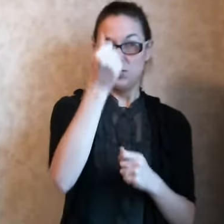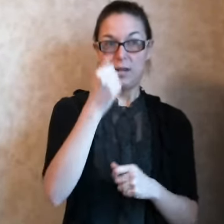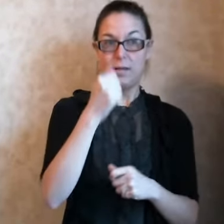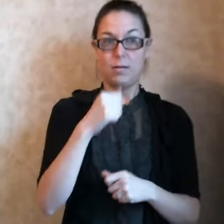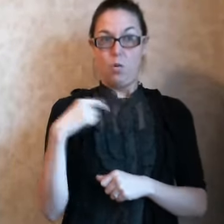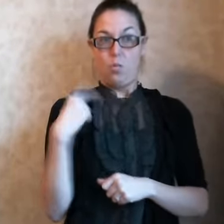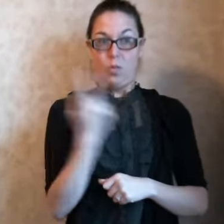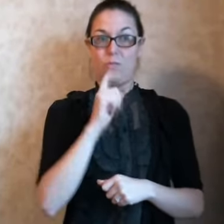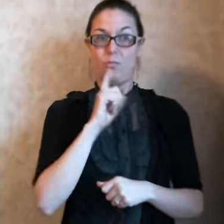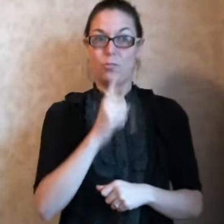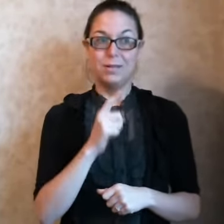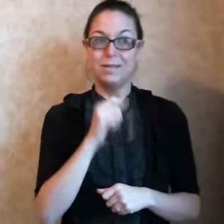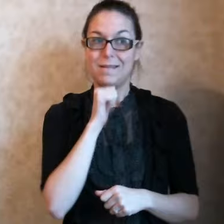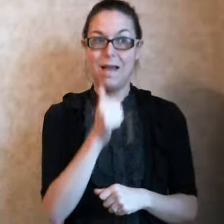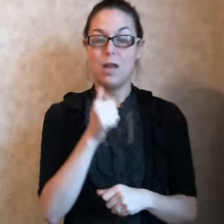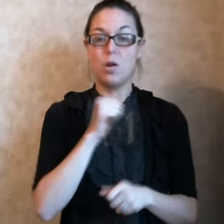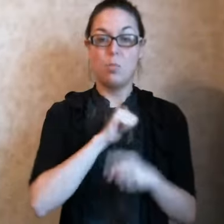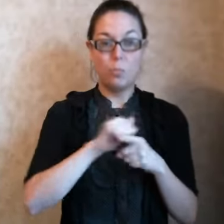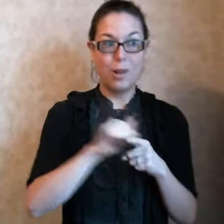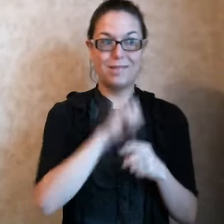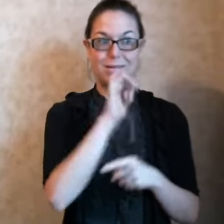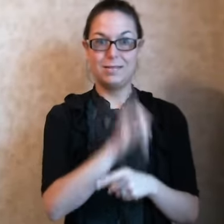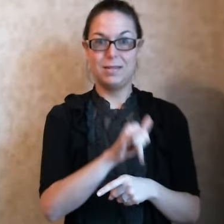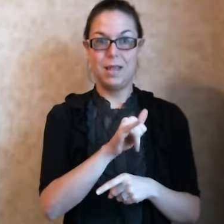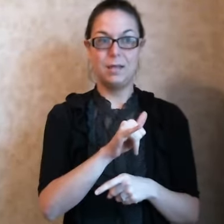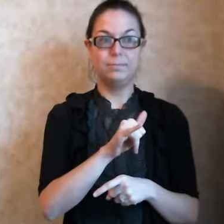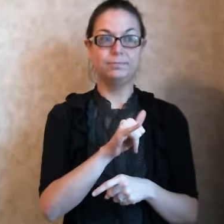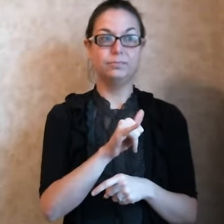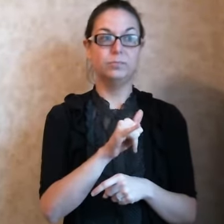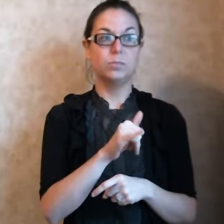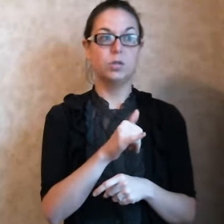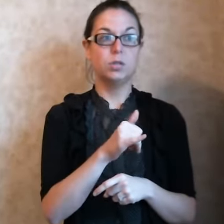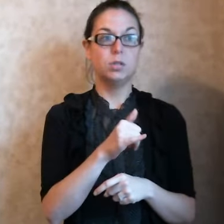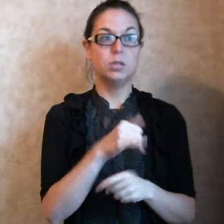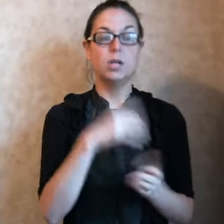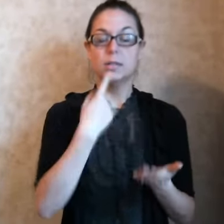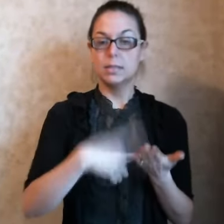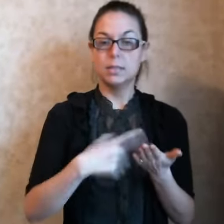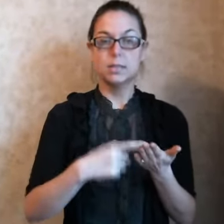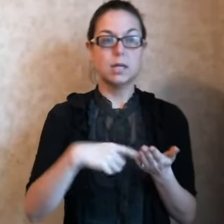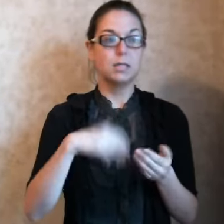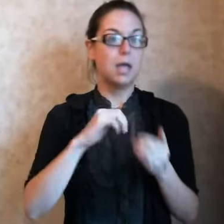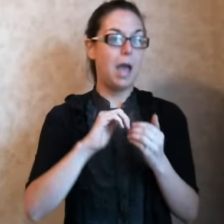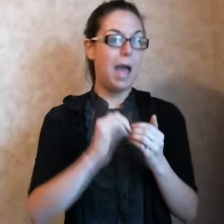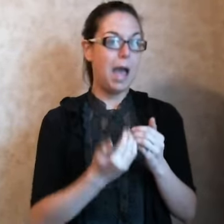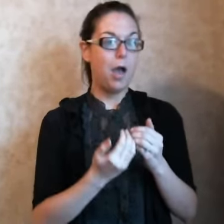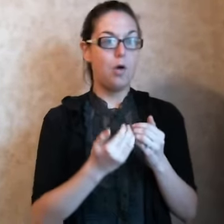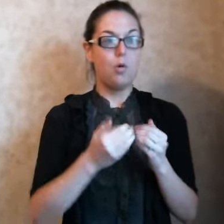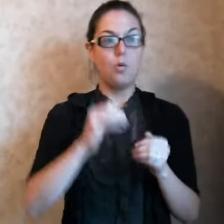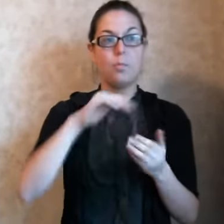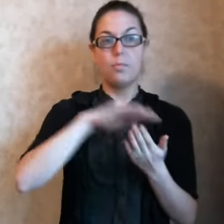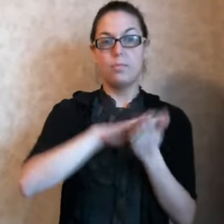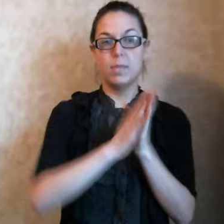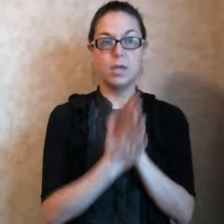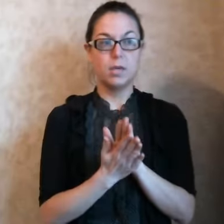of cued speech transliterating is, this is how you can become certified, yada yada yada. That was in the